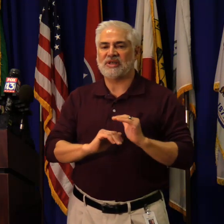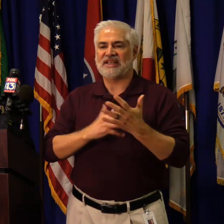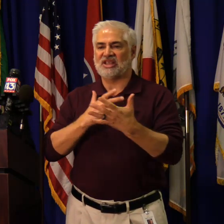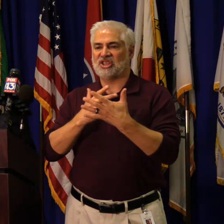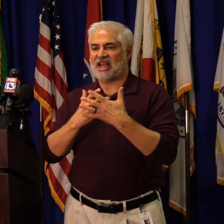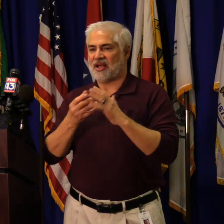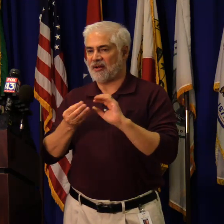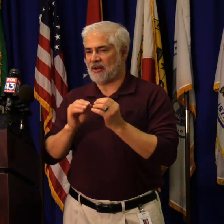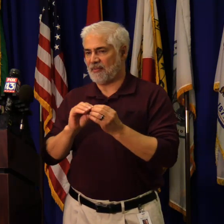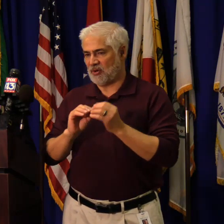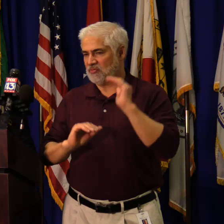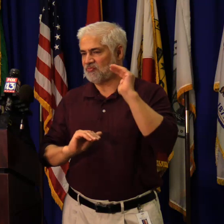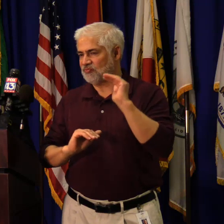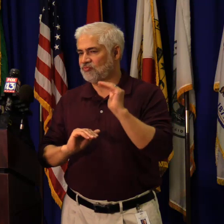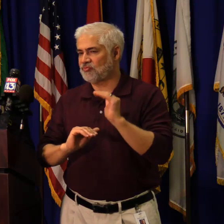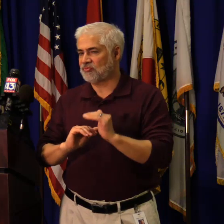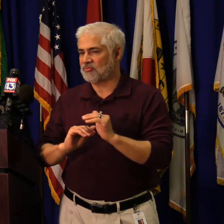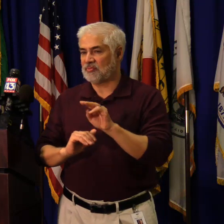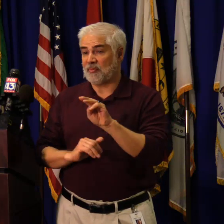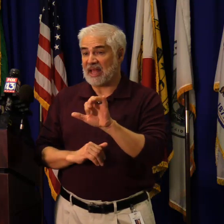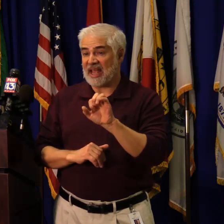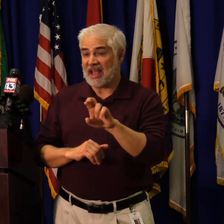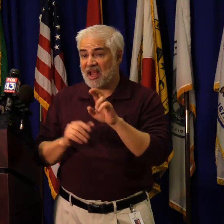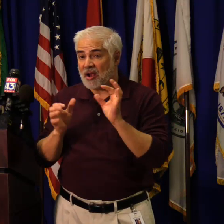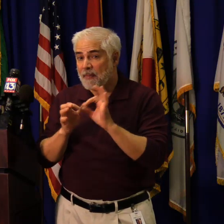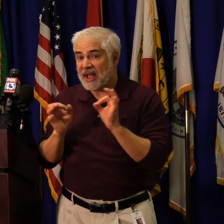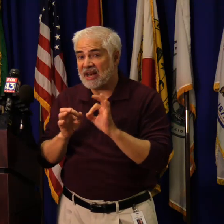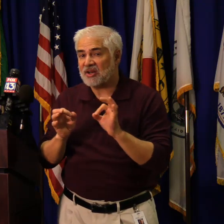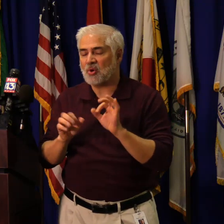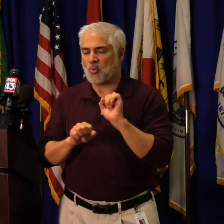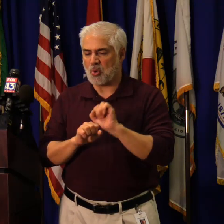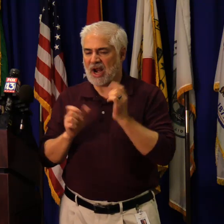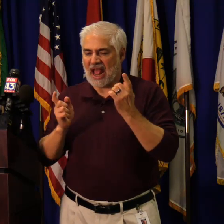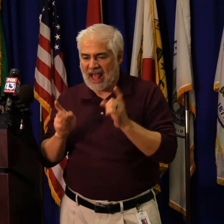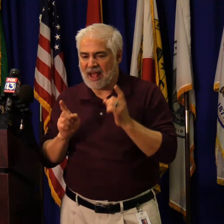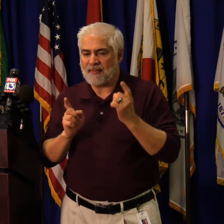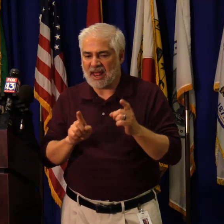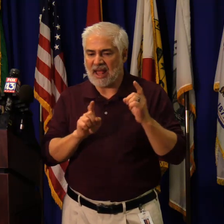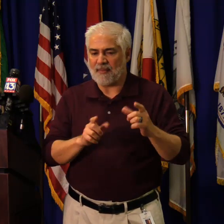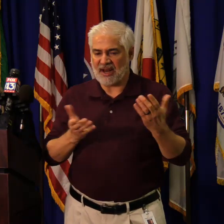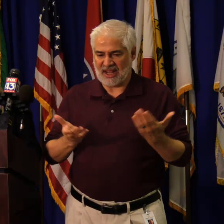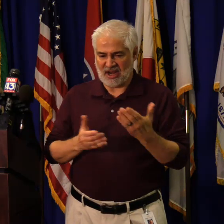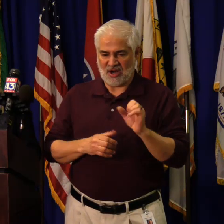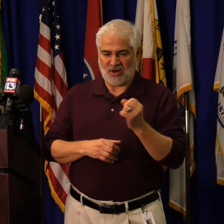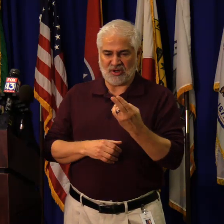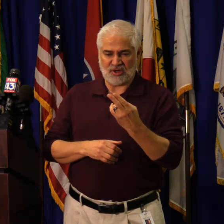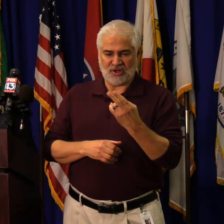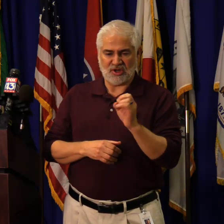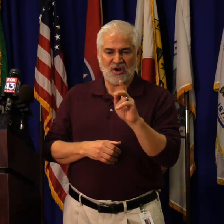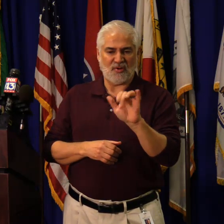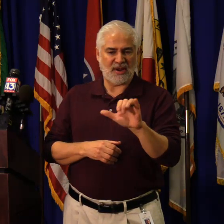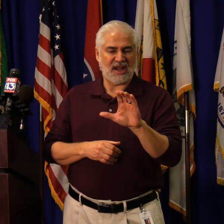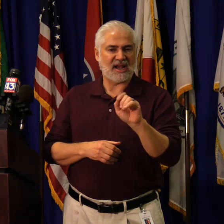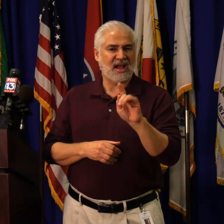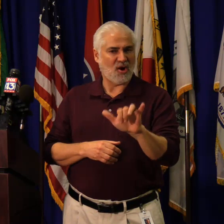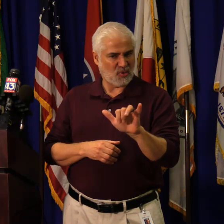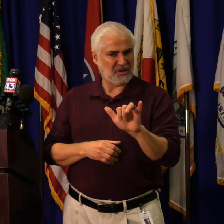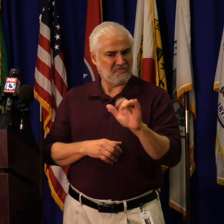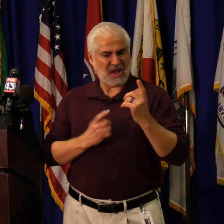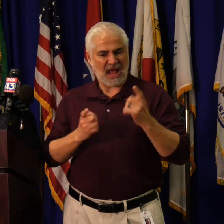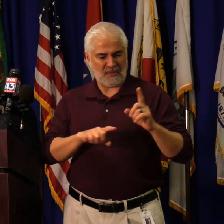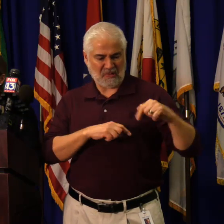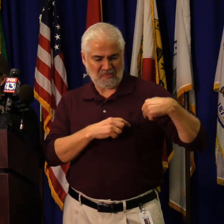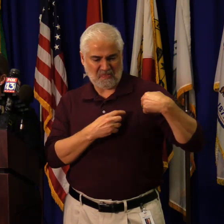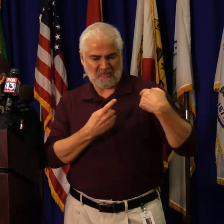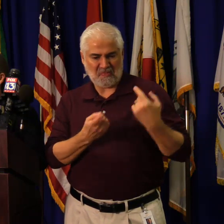population, as the mayor mentioned, a lot of that work has been already going on here in Shelby County. The judicial commissioners,